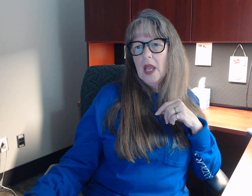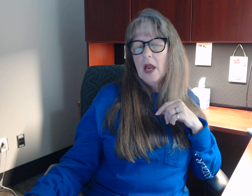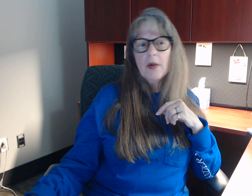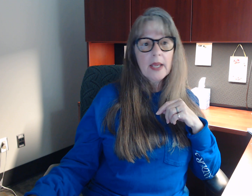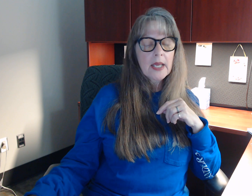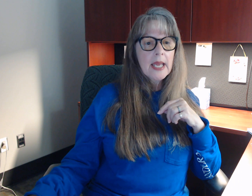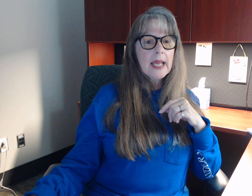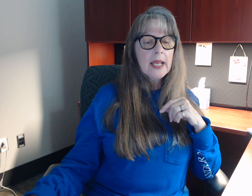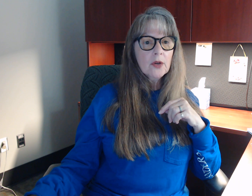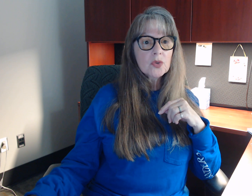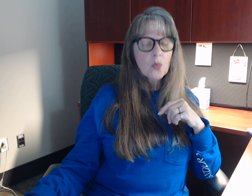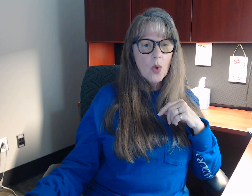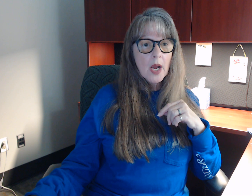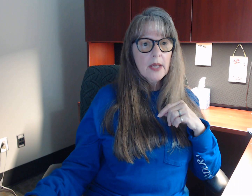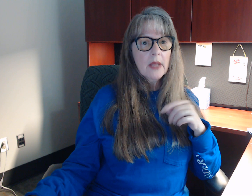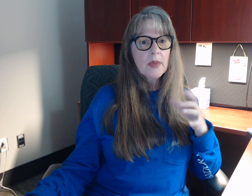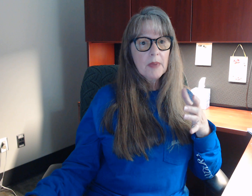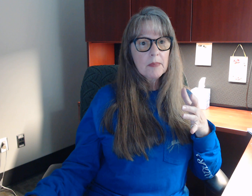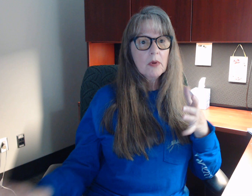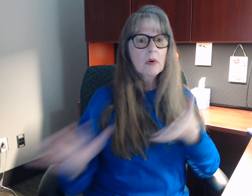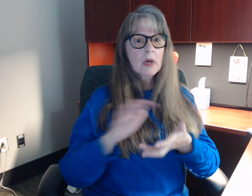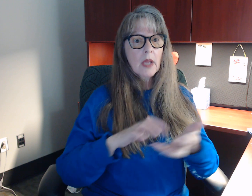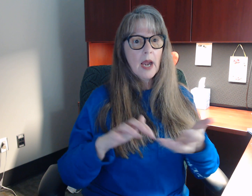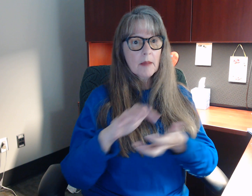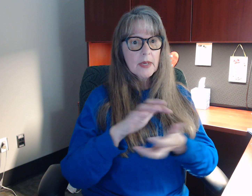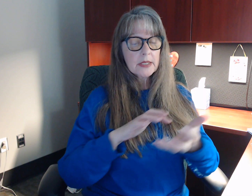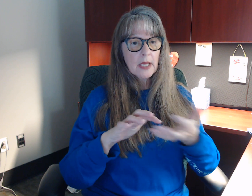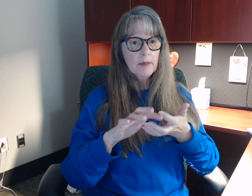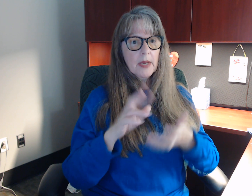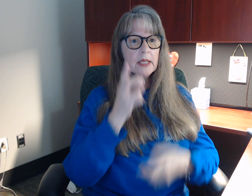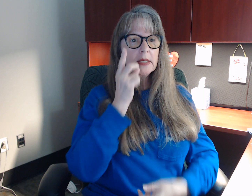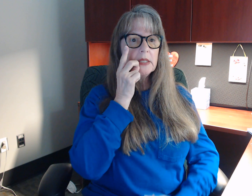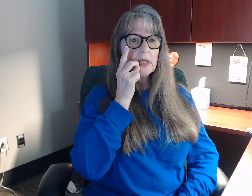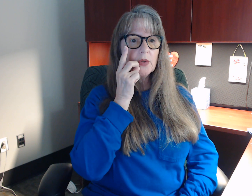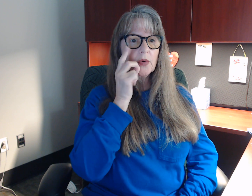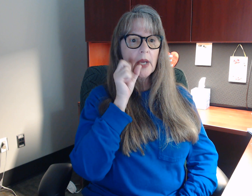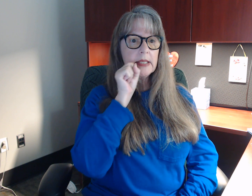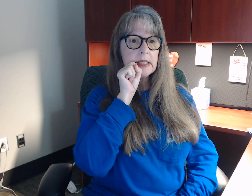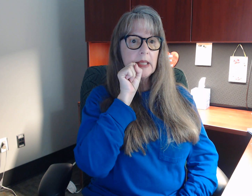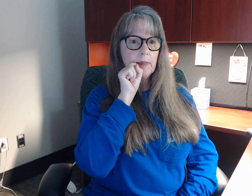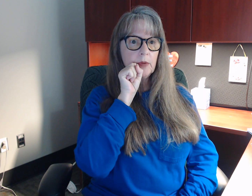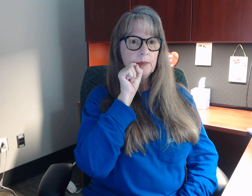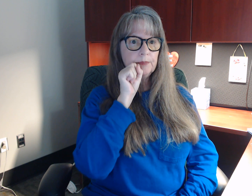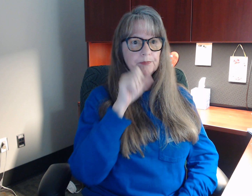Okay, here's one that people kind of mix up: dinner and supper.